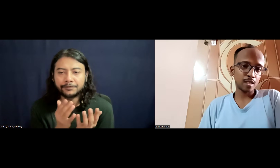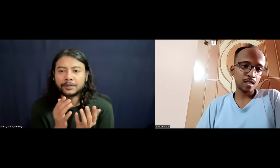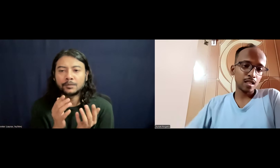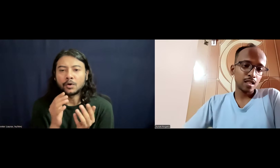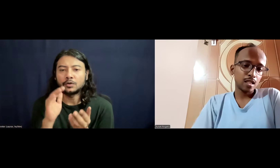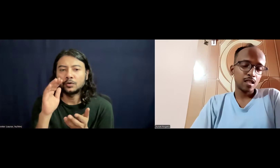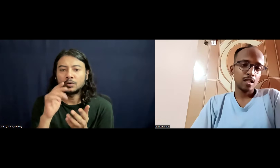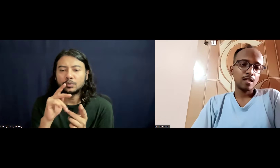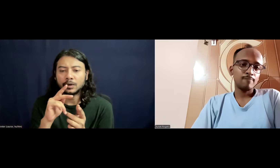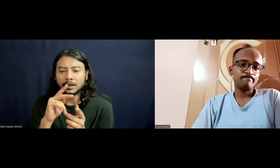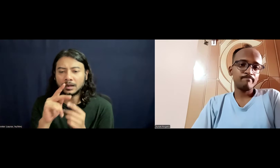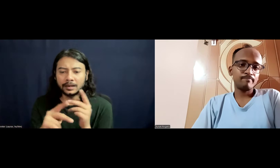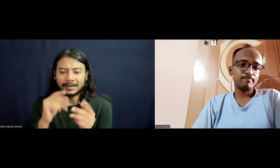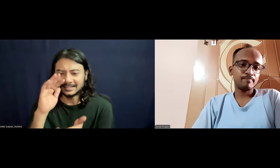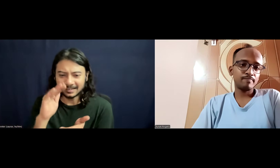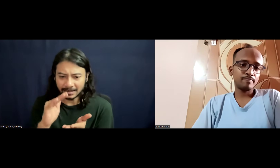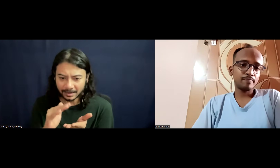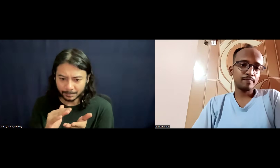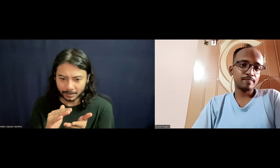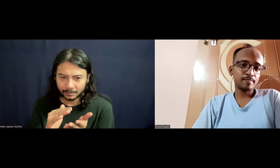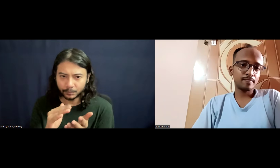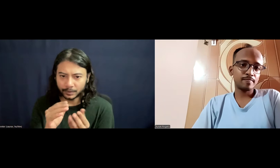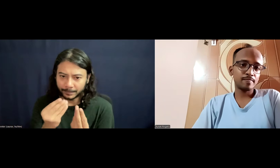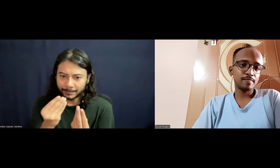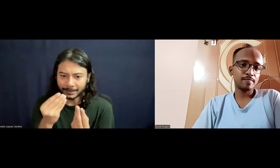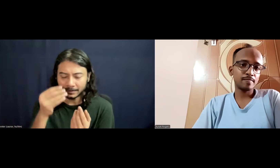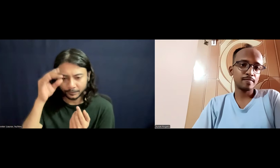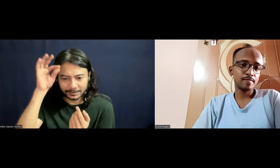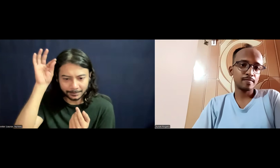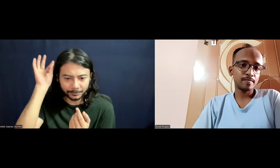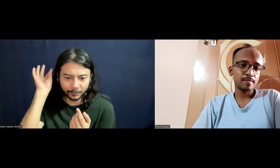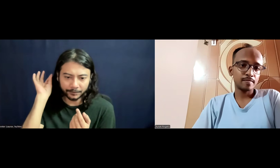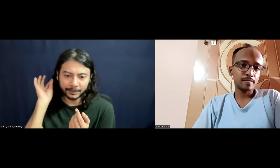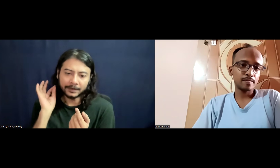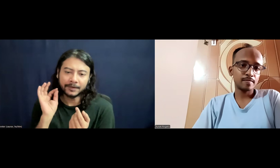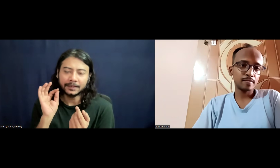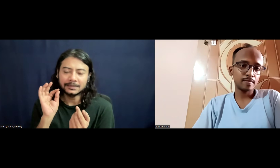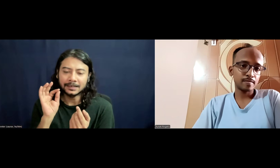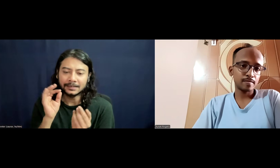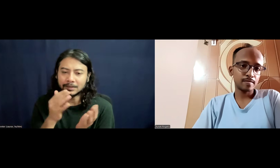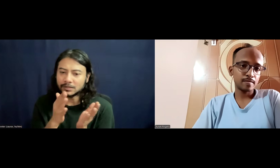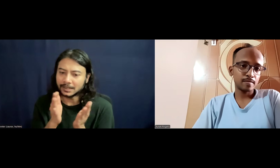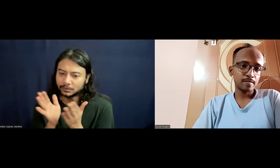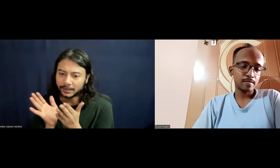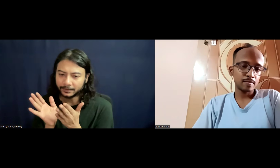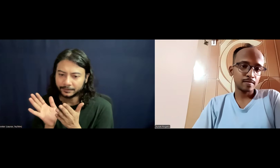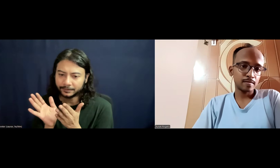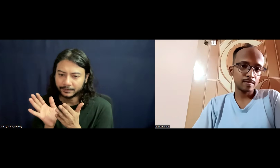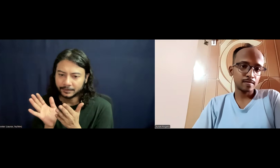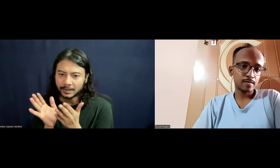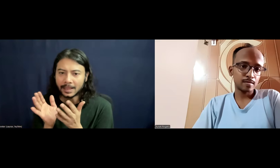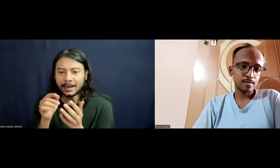If Okay. we want to lessen our karma, would it be better, for example, for if we live like a sannyasi or a sadhu